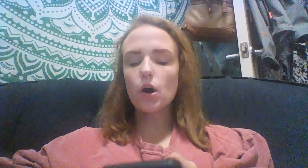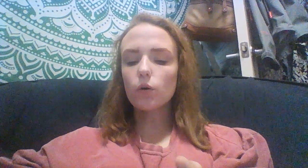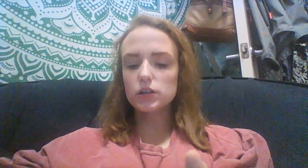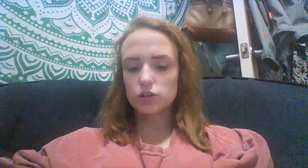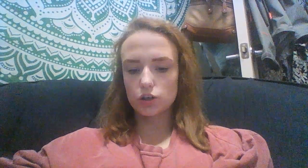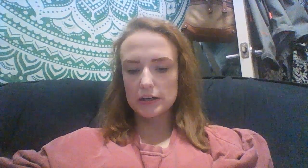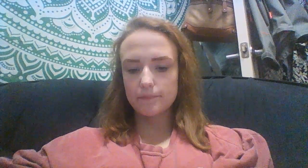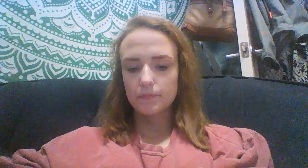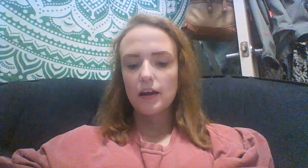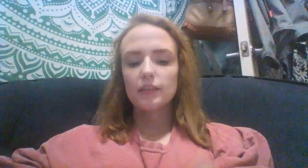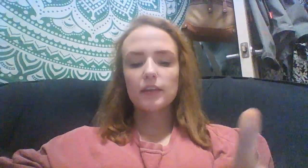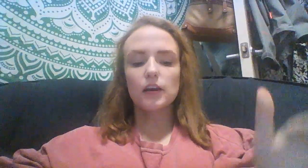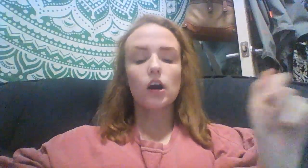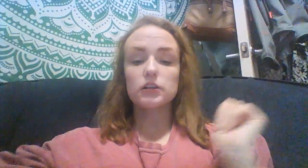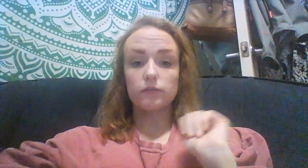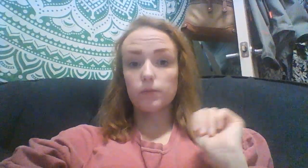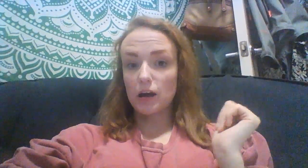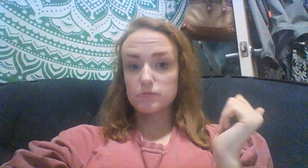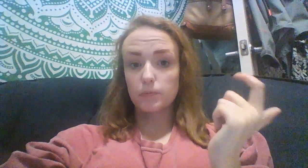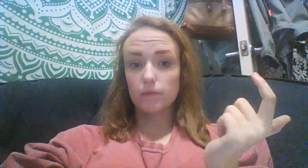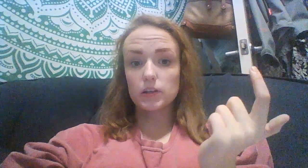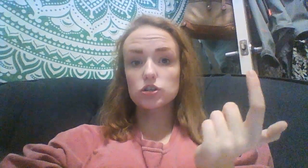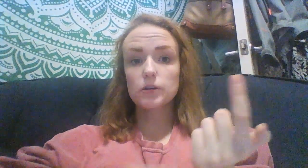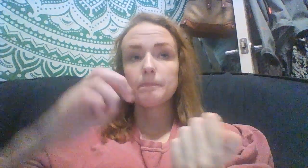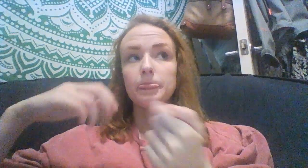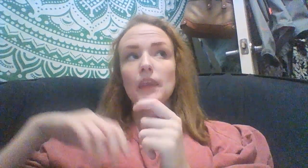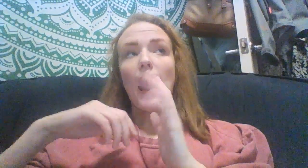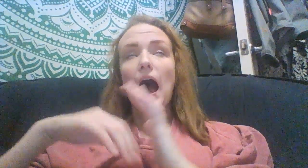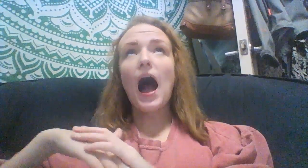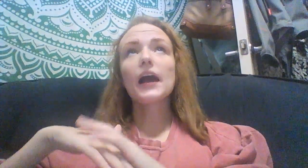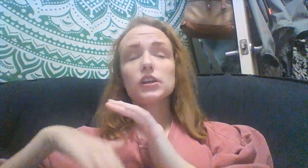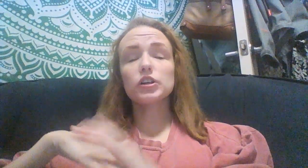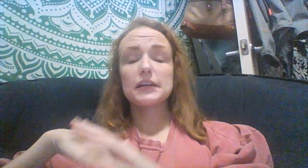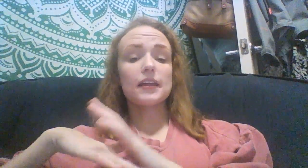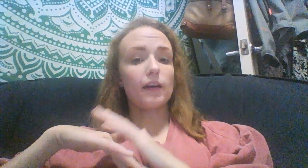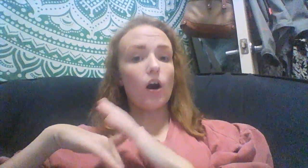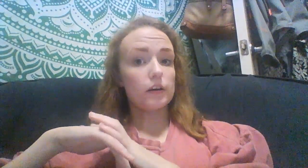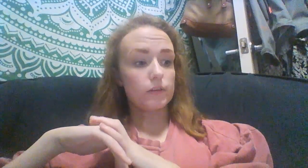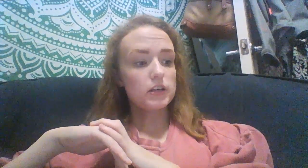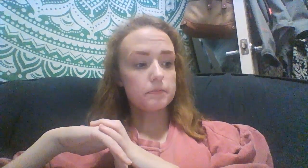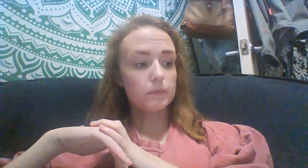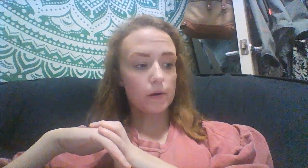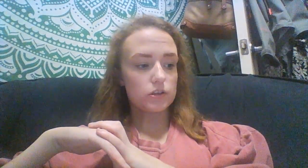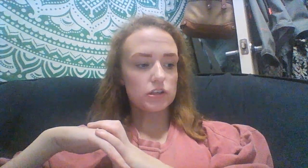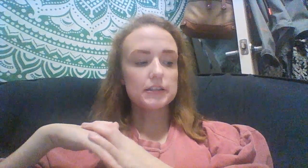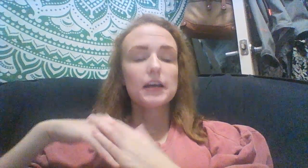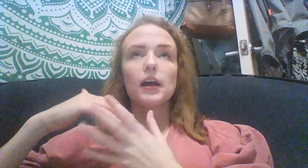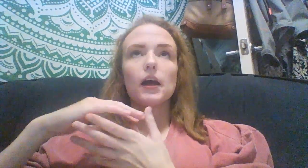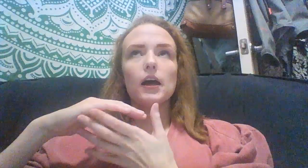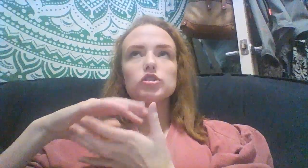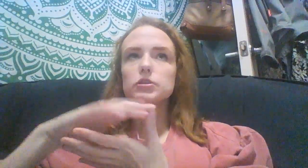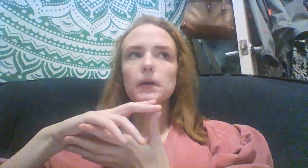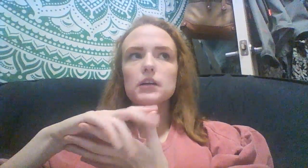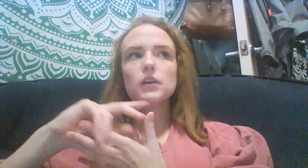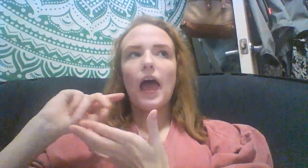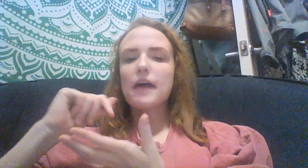or disagree that there are different types of privilege? I agree that there are different types of privileges just because